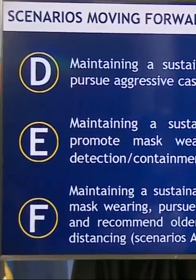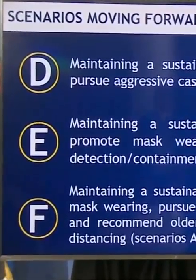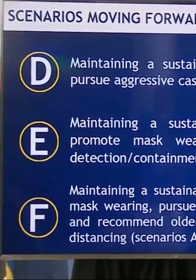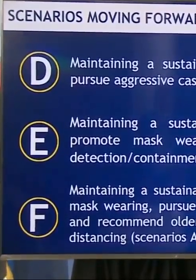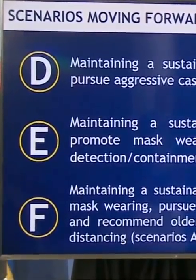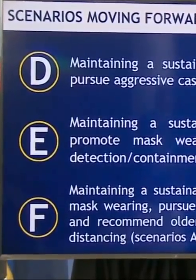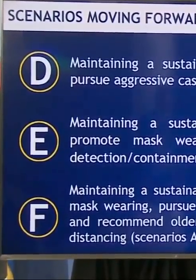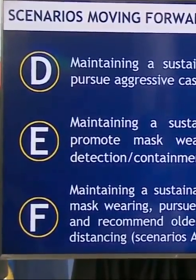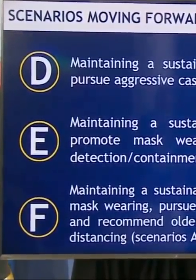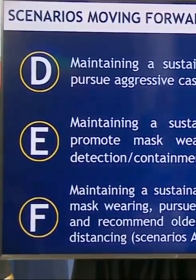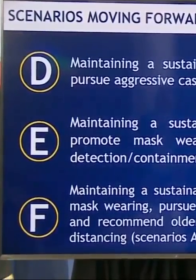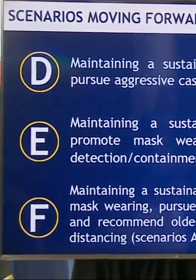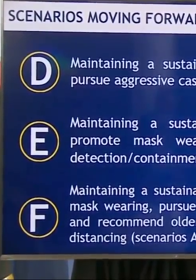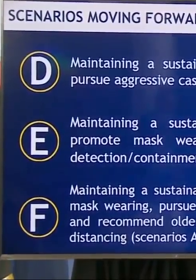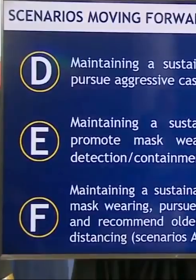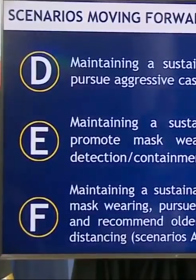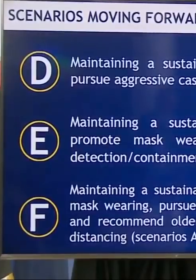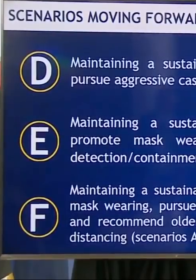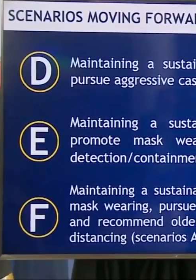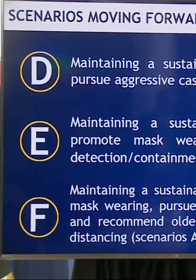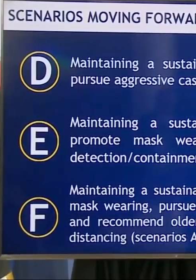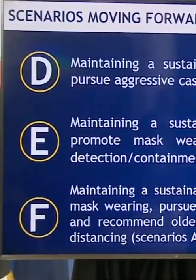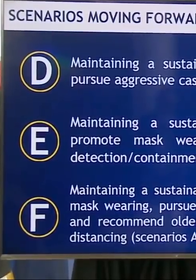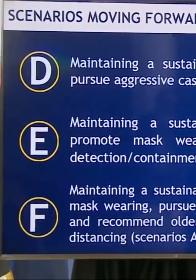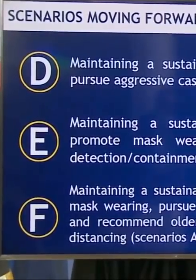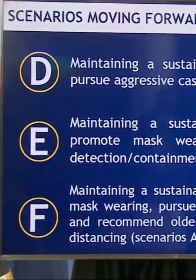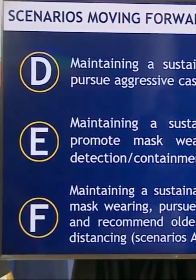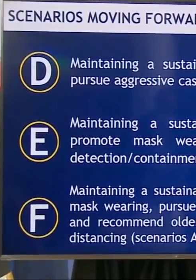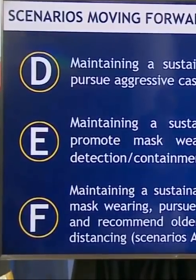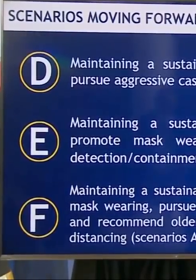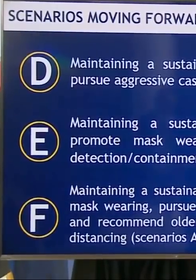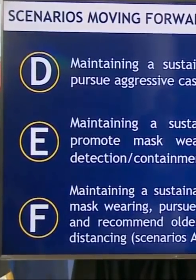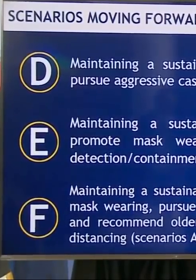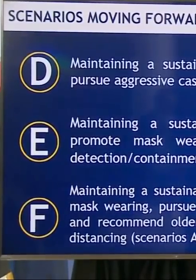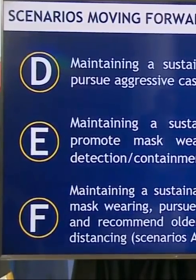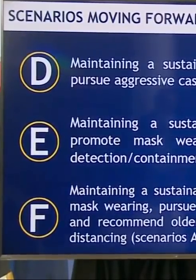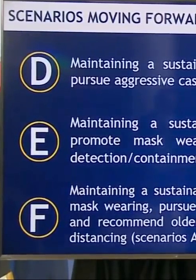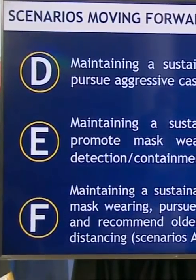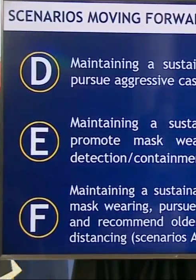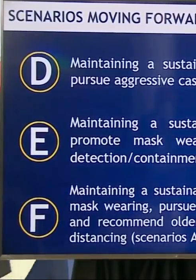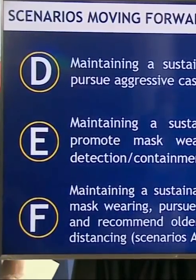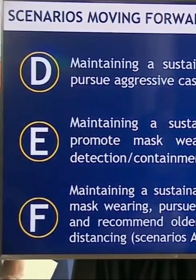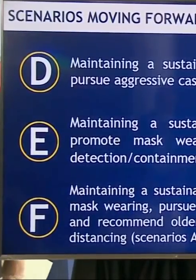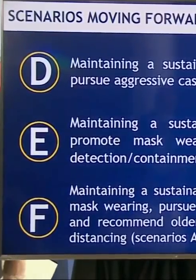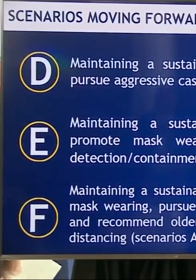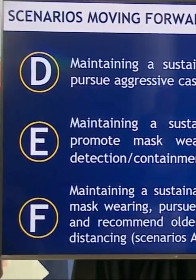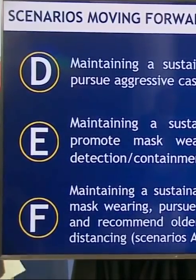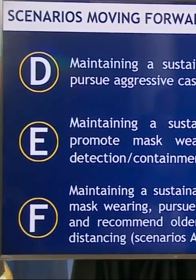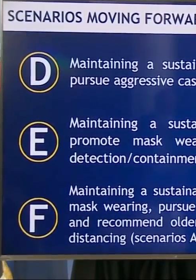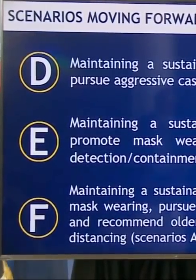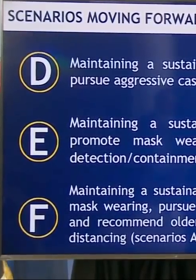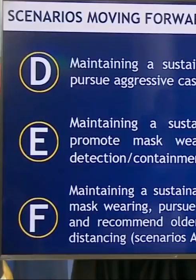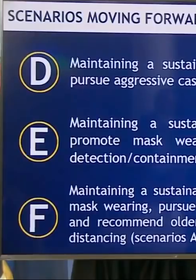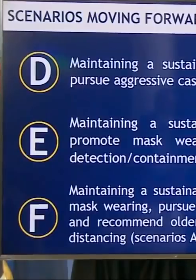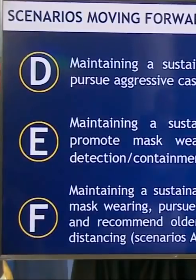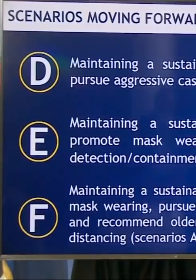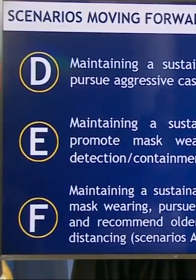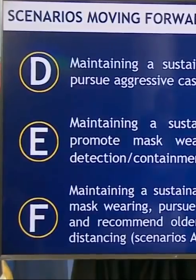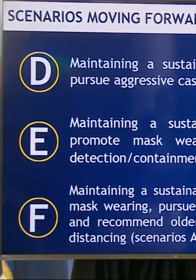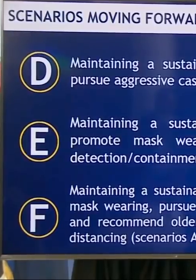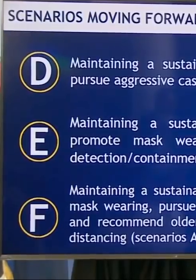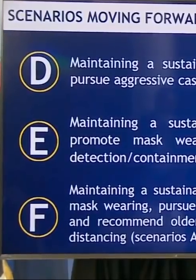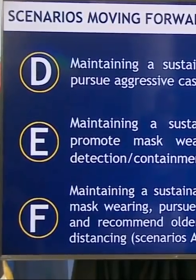those. So scenario E is a combination of A, C, and D, so maintaining a sustainable level of social distancing, promoting